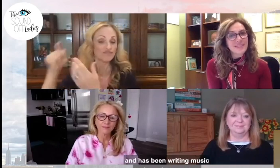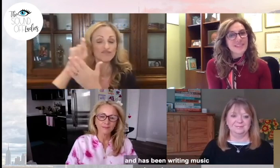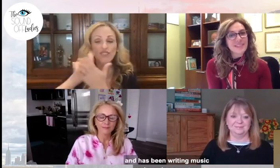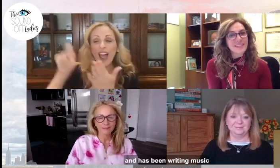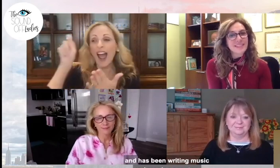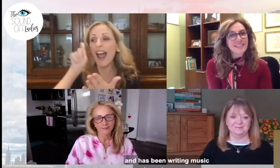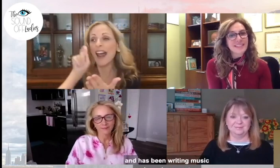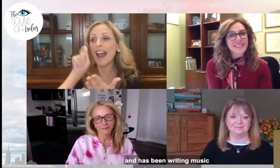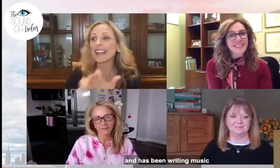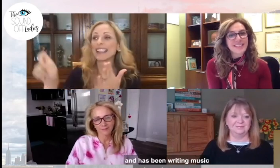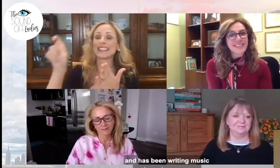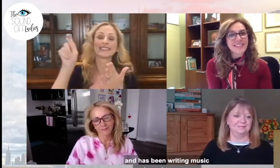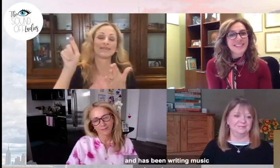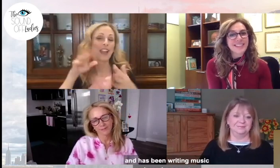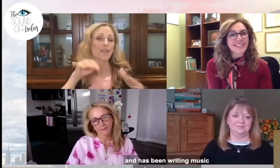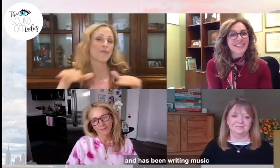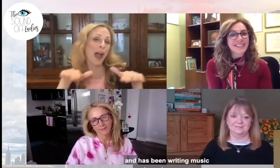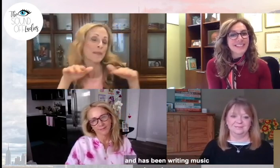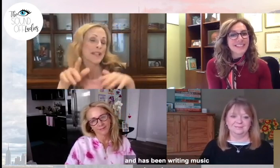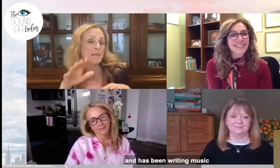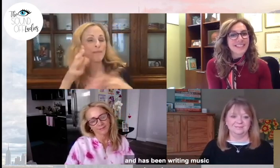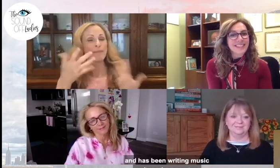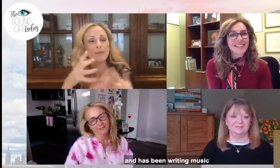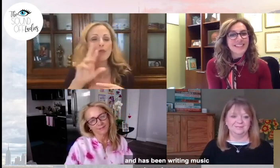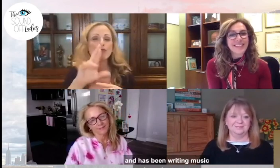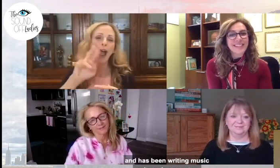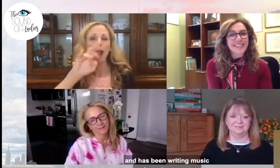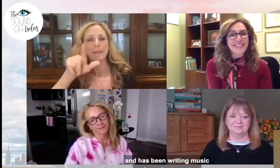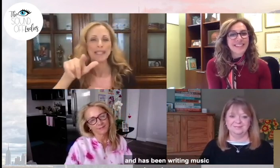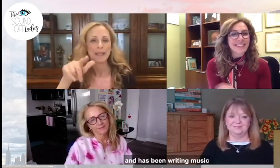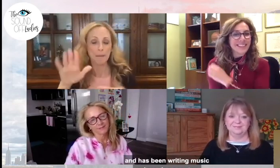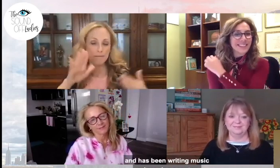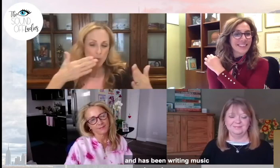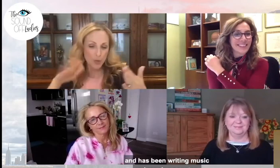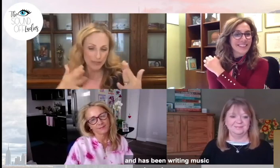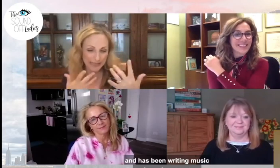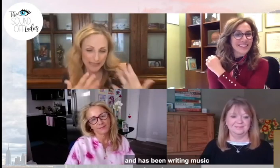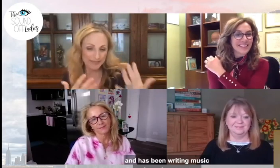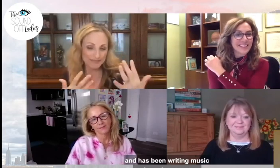Wild Zappers. He writes music and raps.